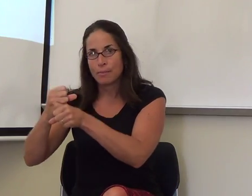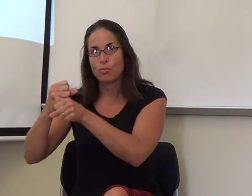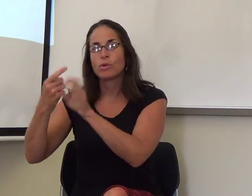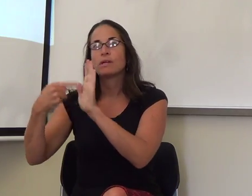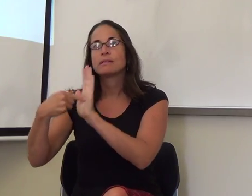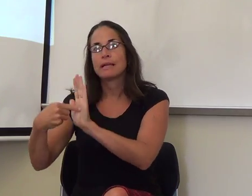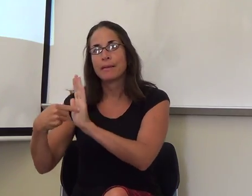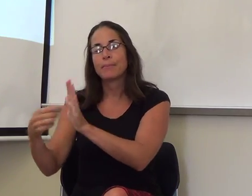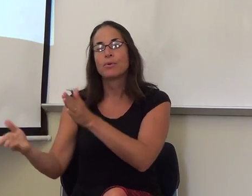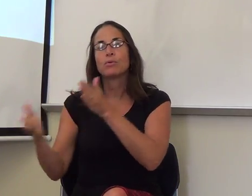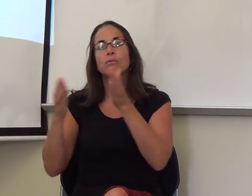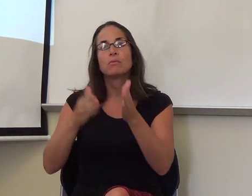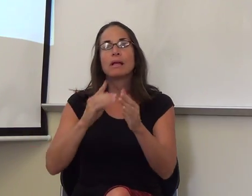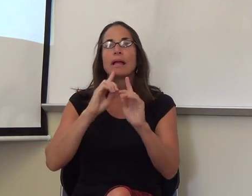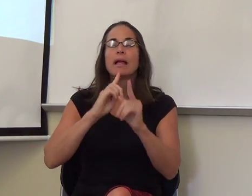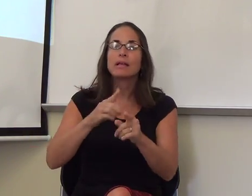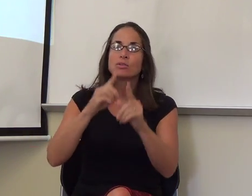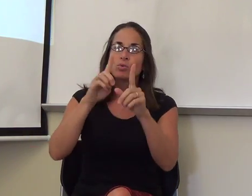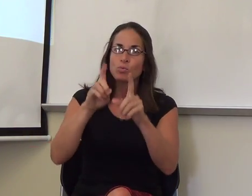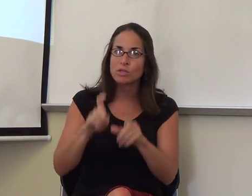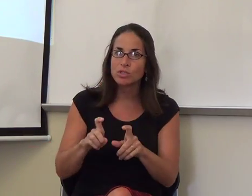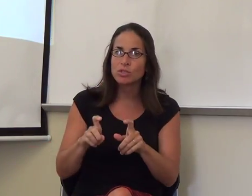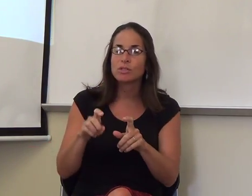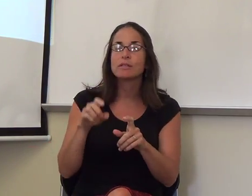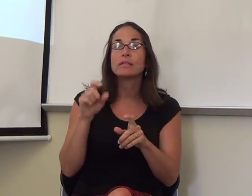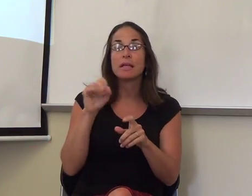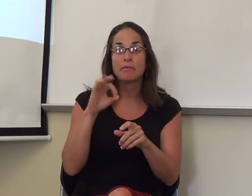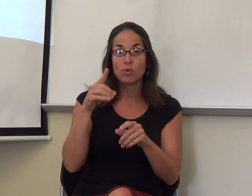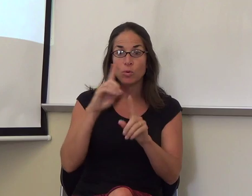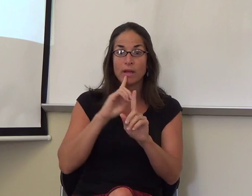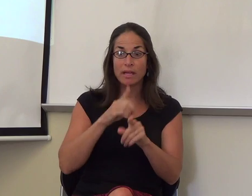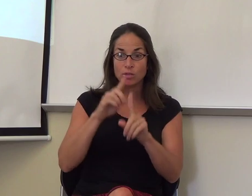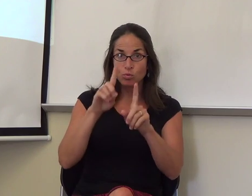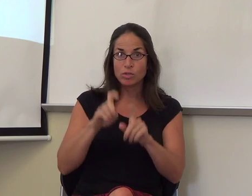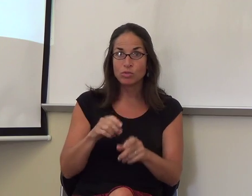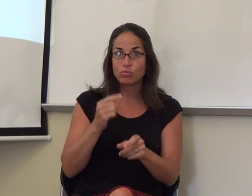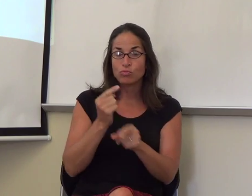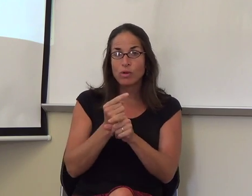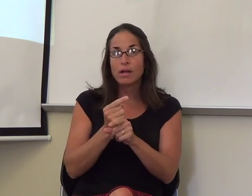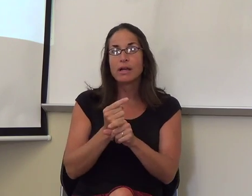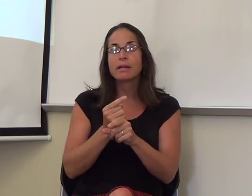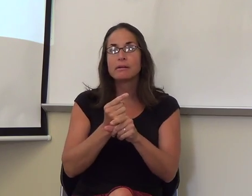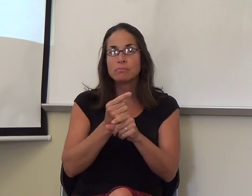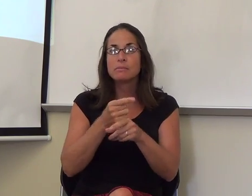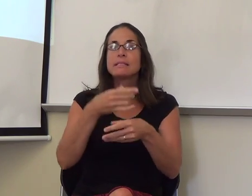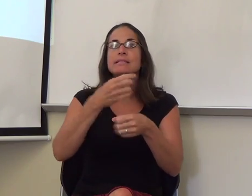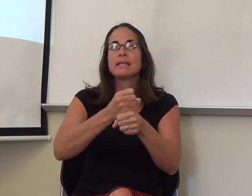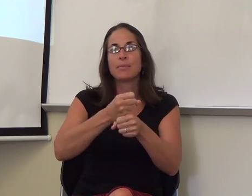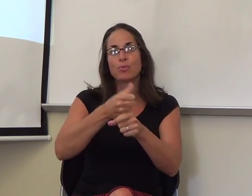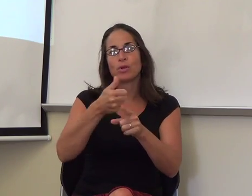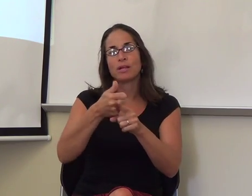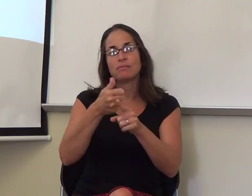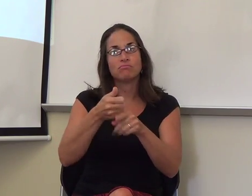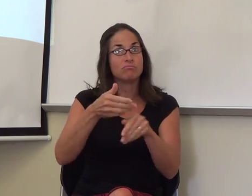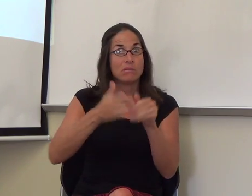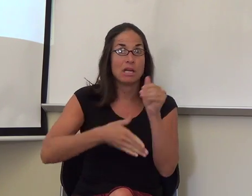these questions. If you have answered these questions right, your summary is almost done,